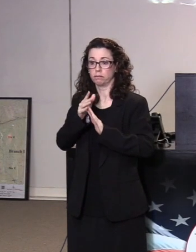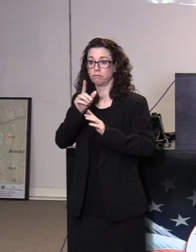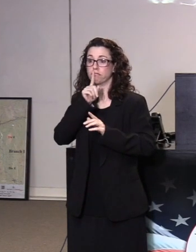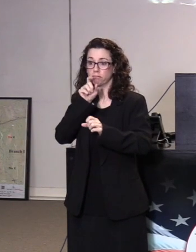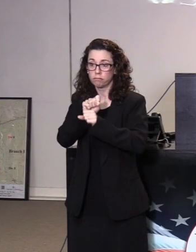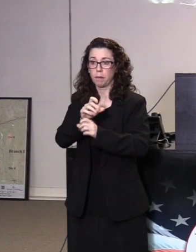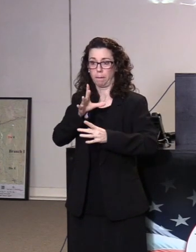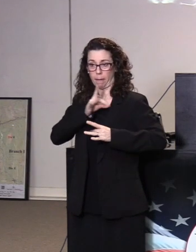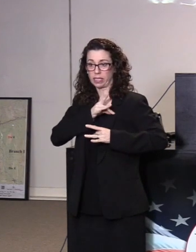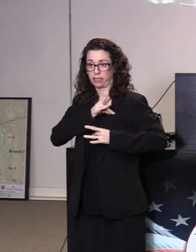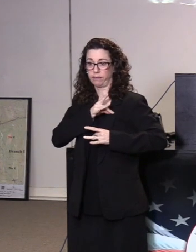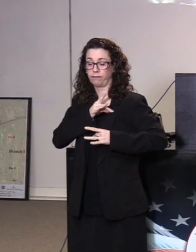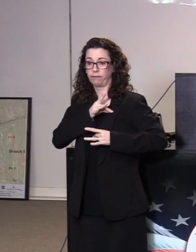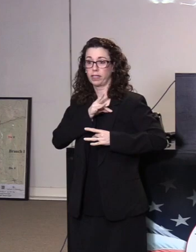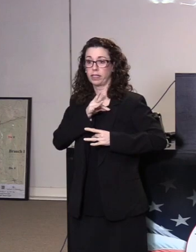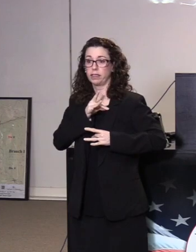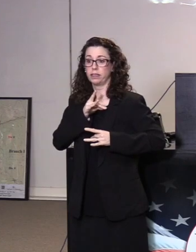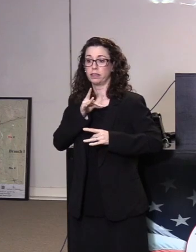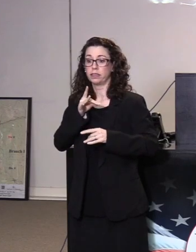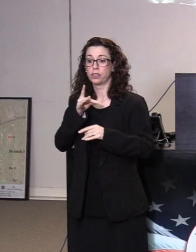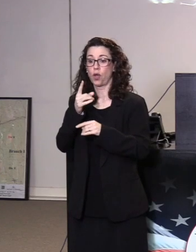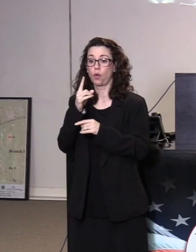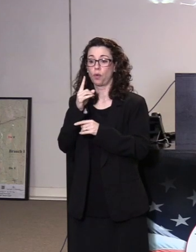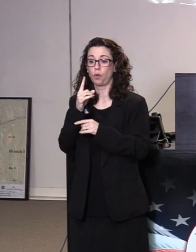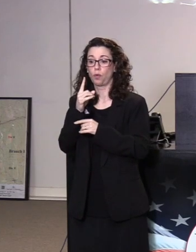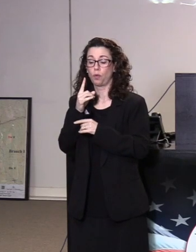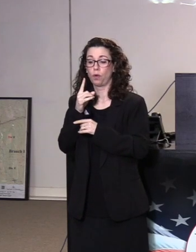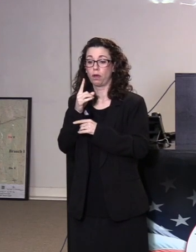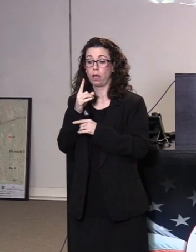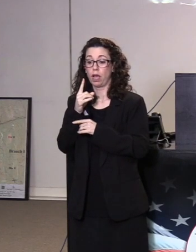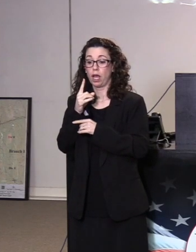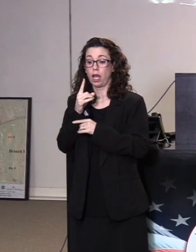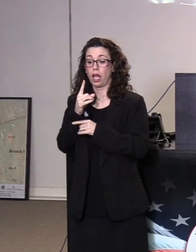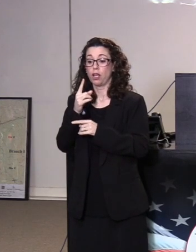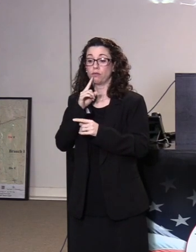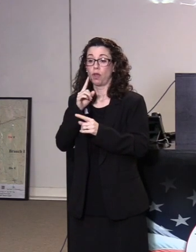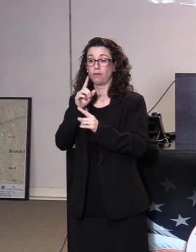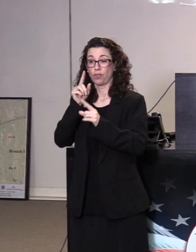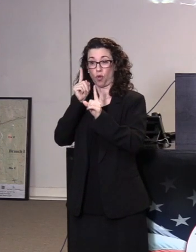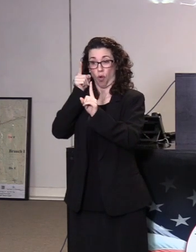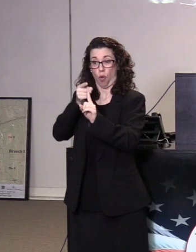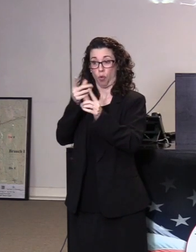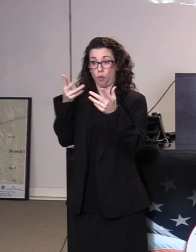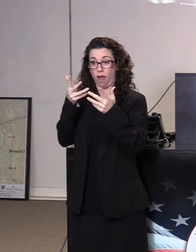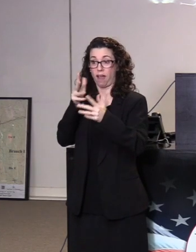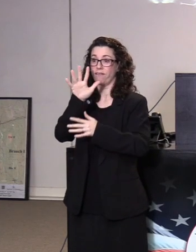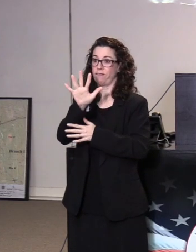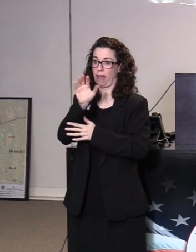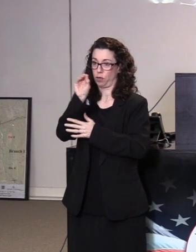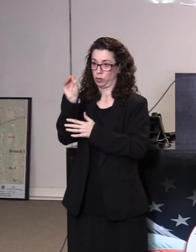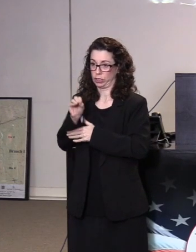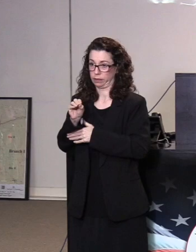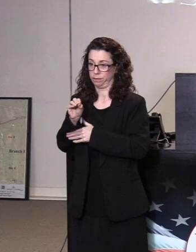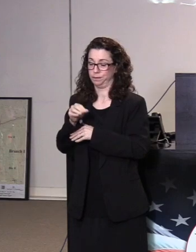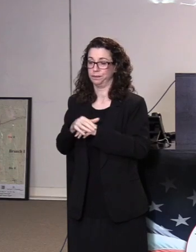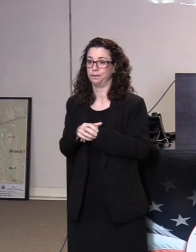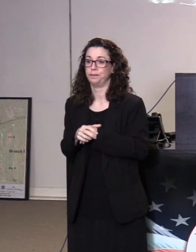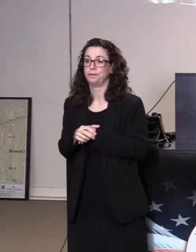reopen our society, according to CDC, I understand, is 5% the goal. July the